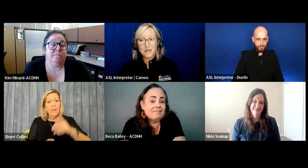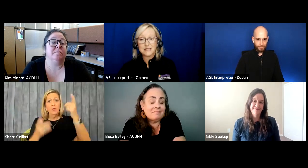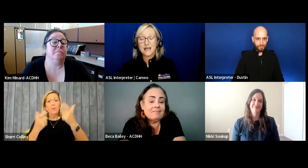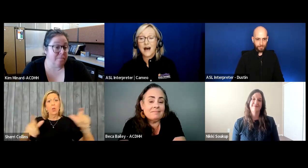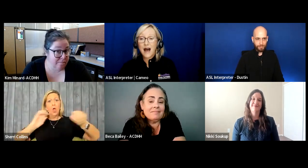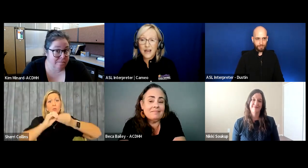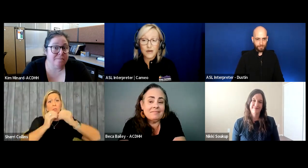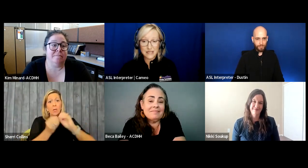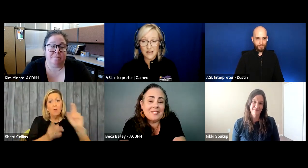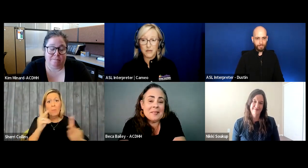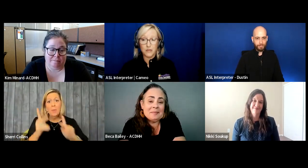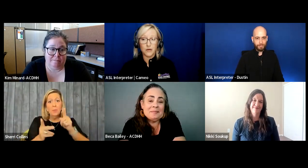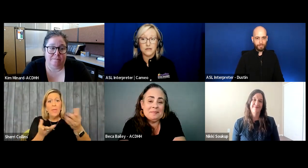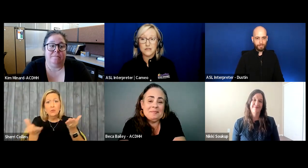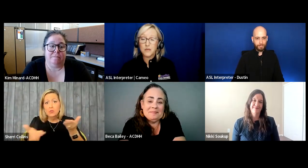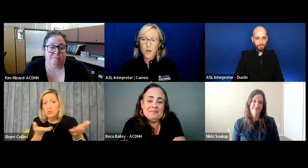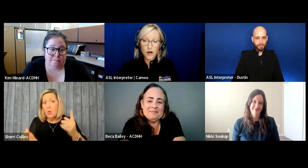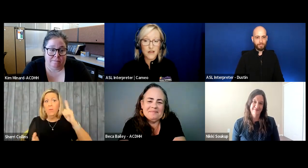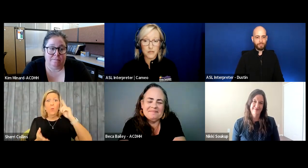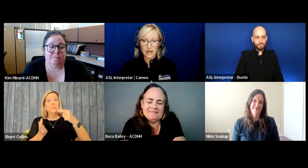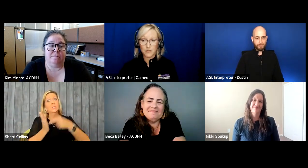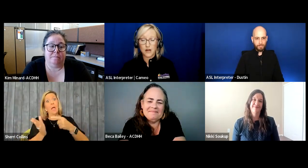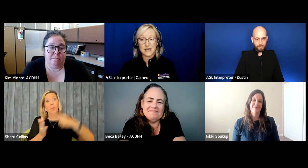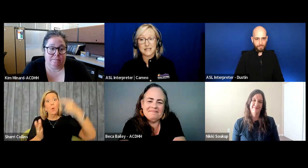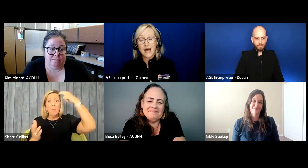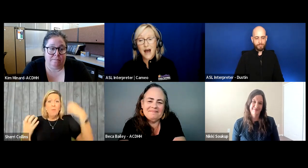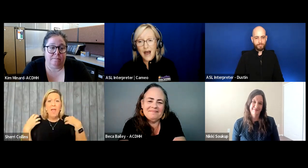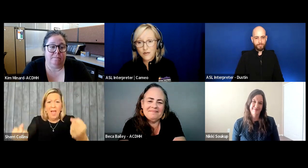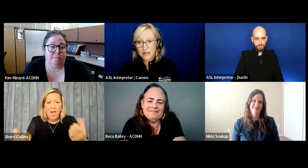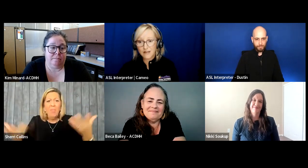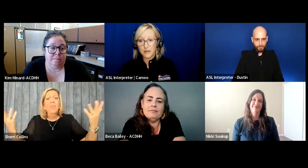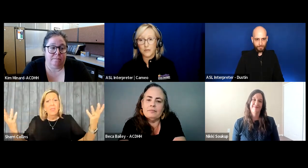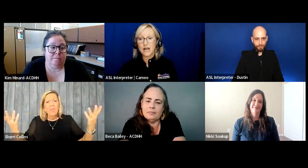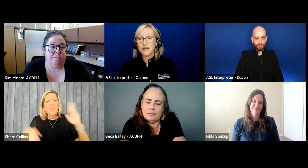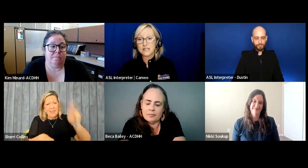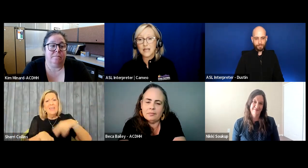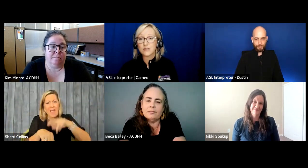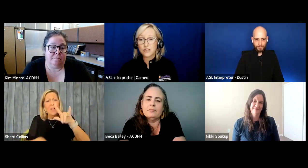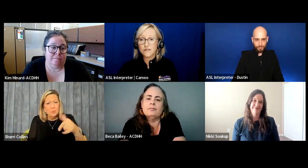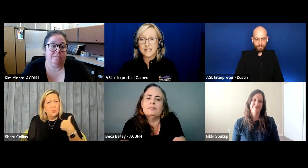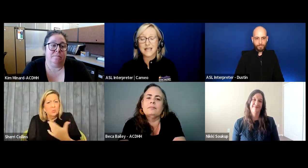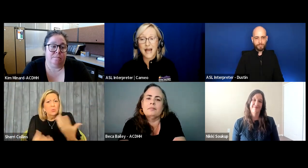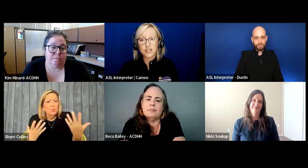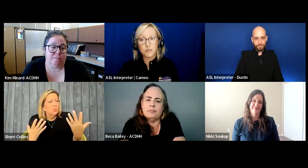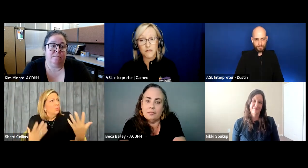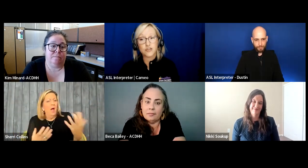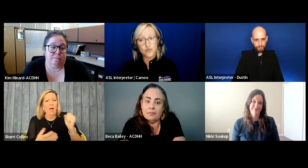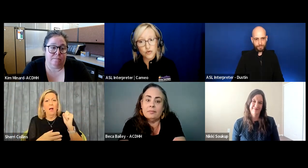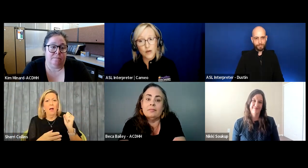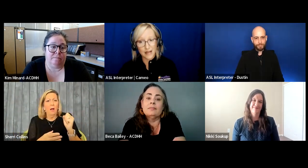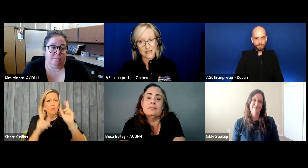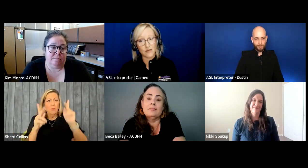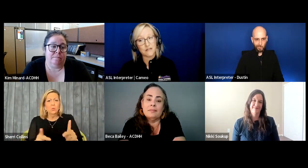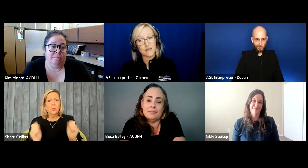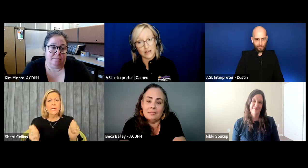Access means hiring deaf people to be part of that planning process, hiring deaf people to understand what services actually provide